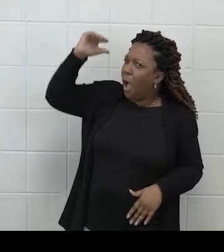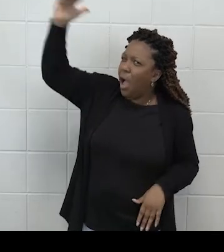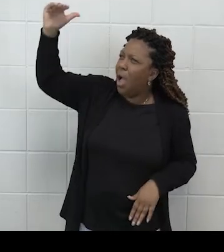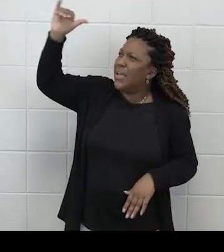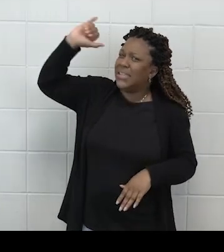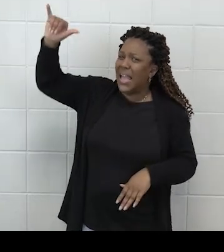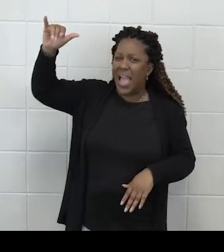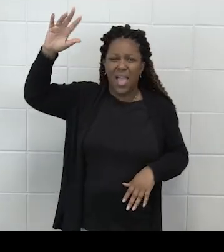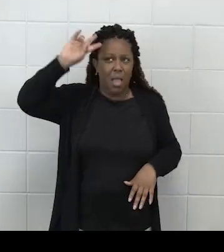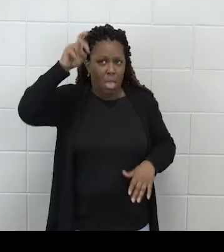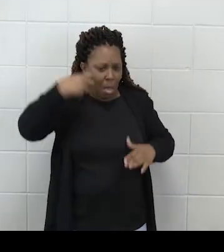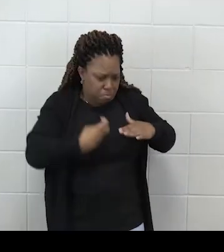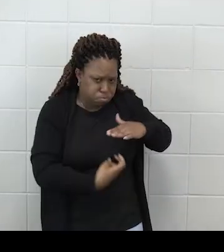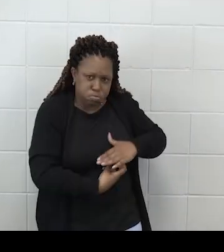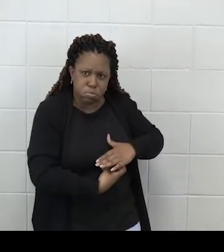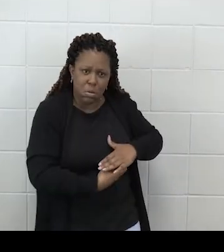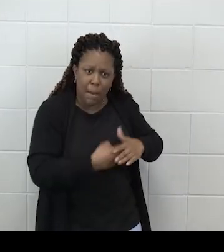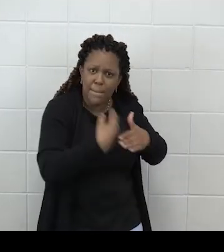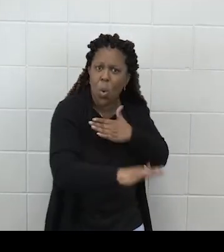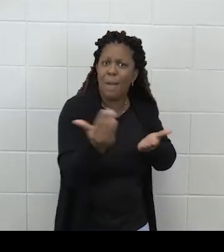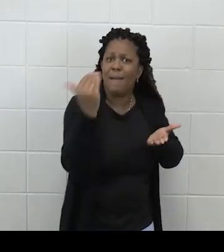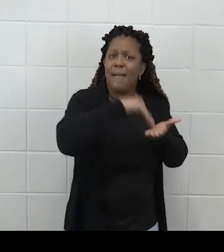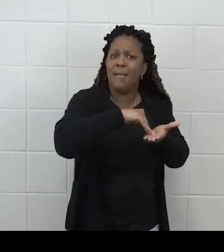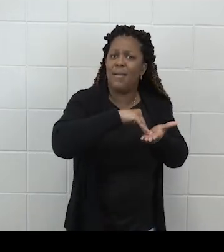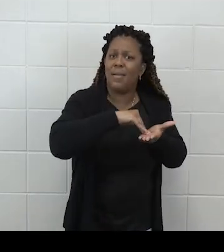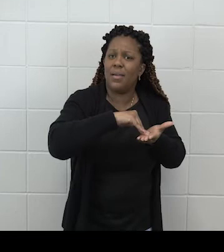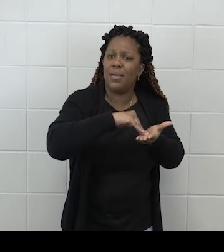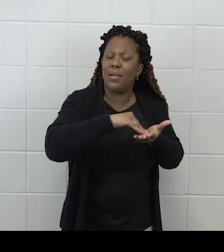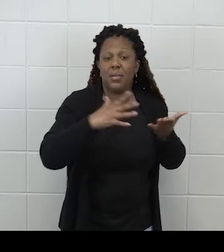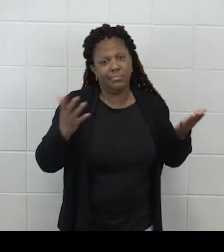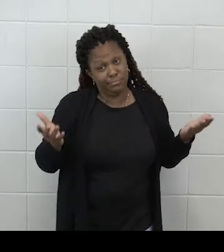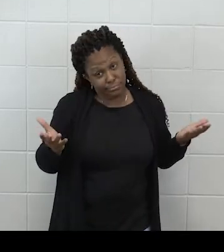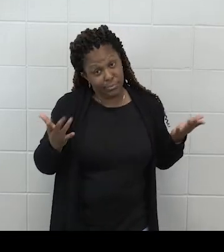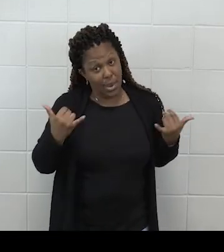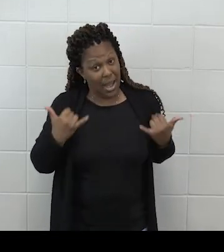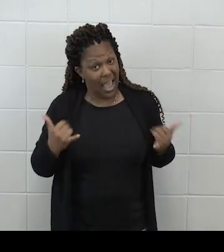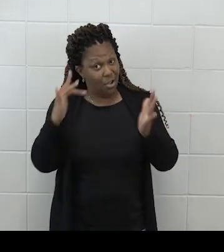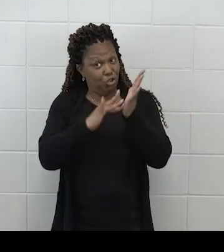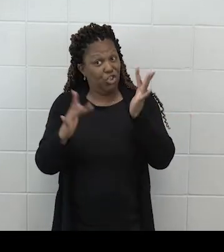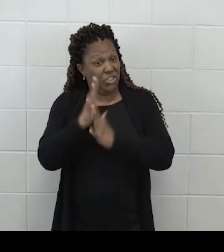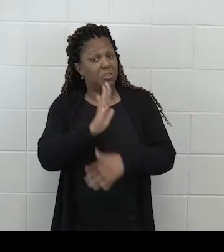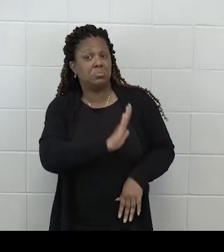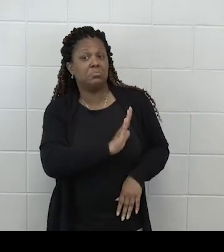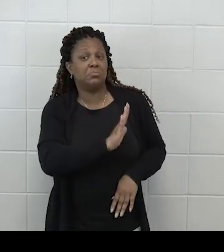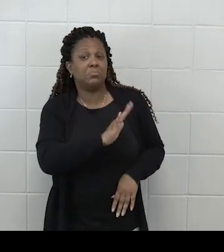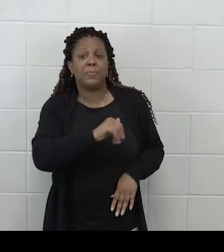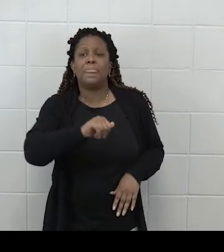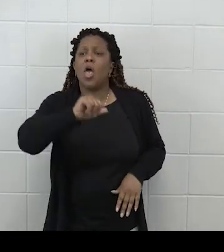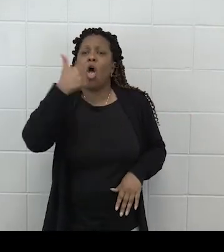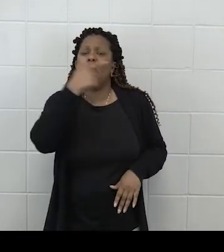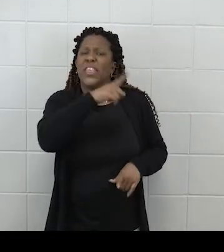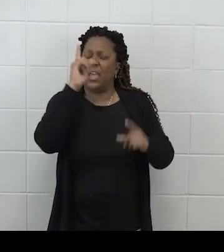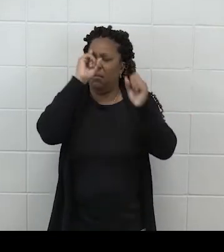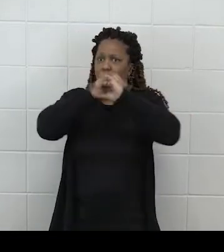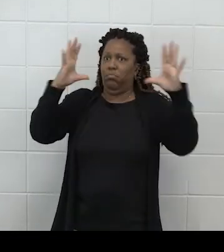another mind-blowing bomb on him and basically tells him that no one can enter the kingdom of God unless he is born